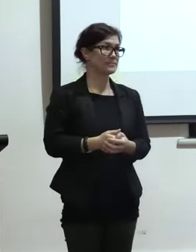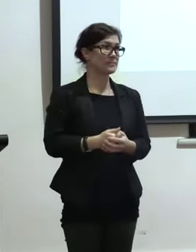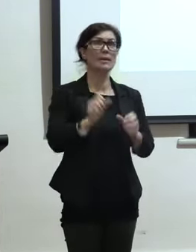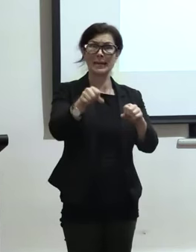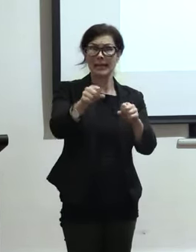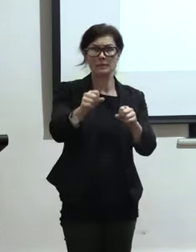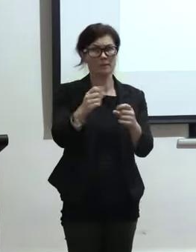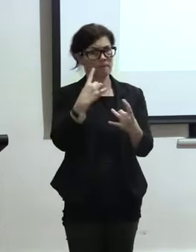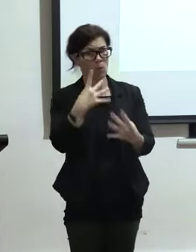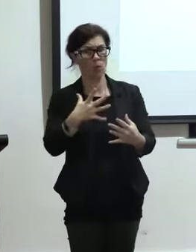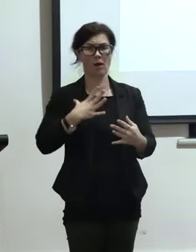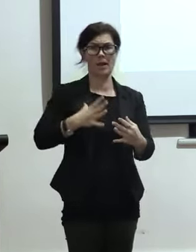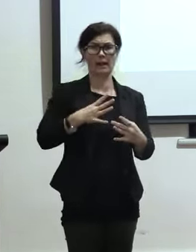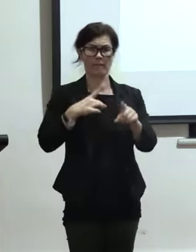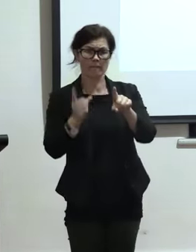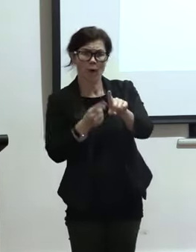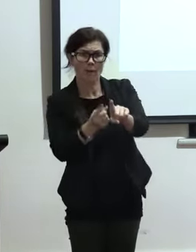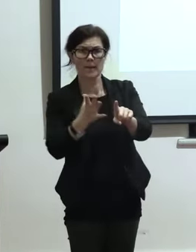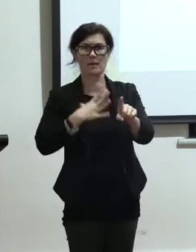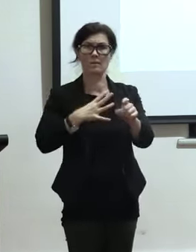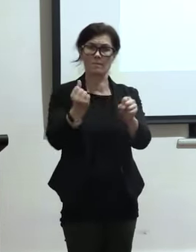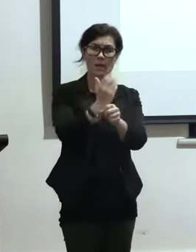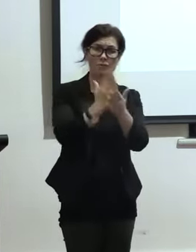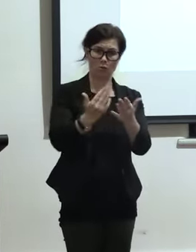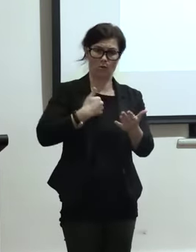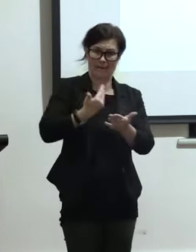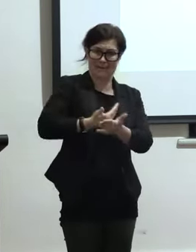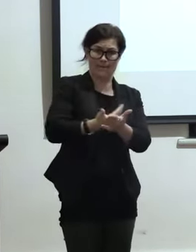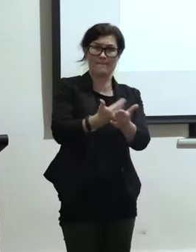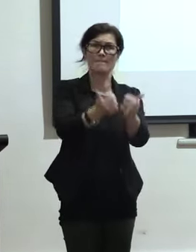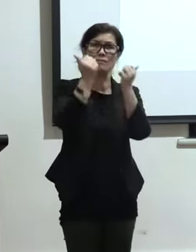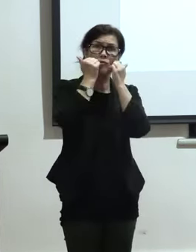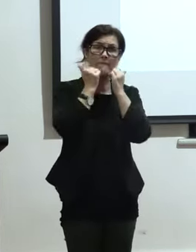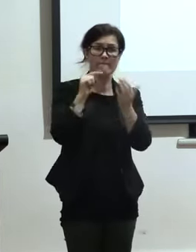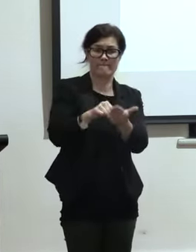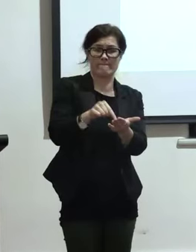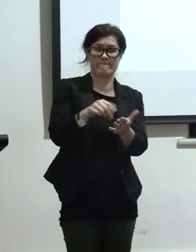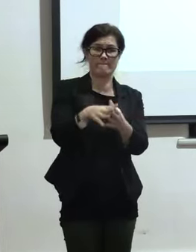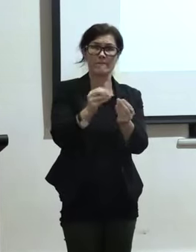track of all the expenses and the